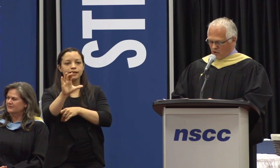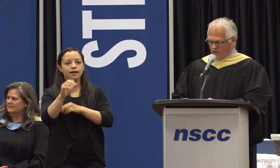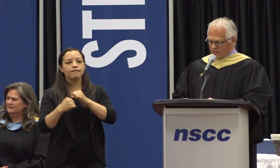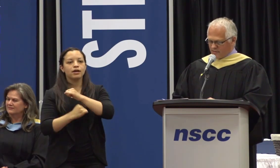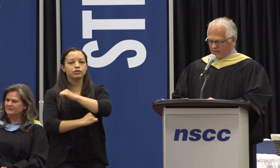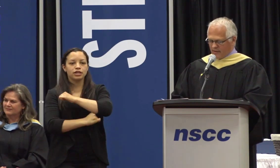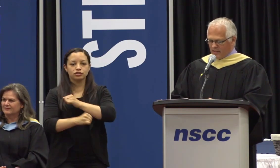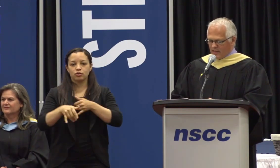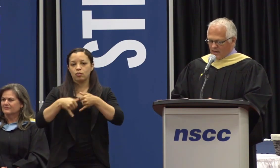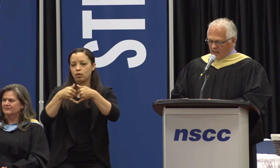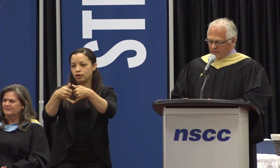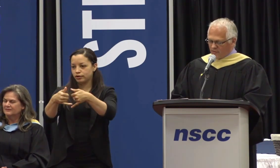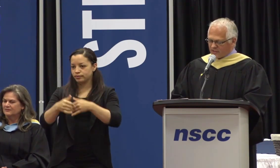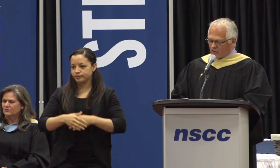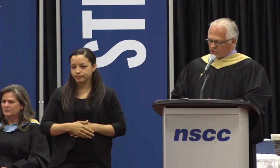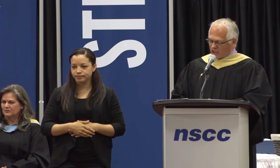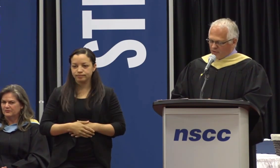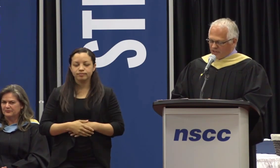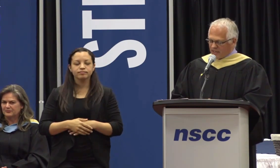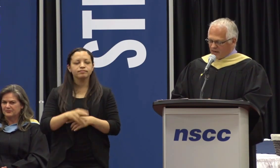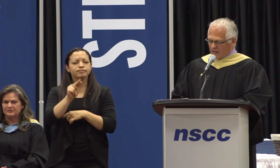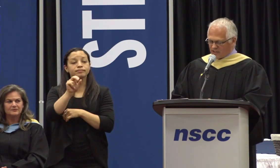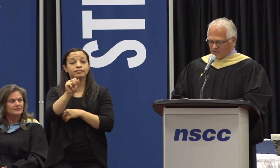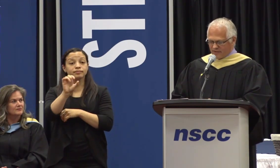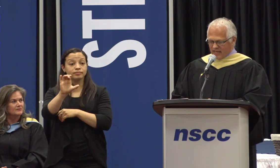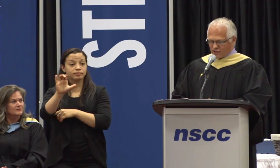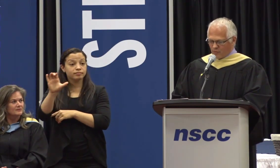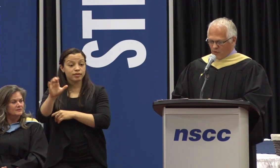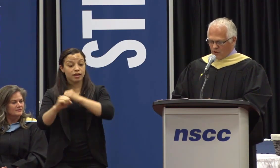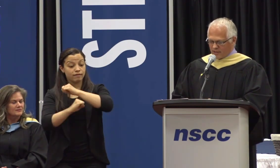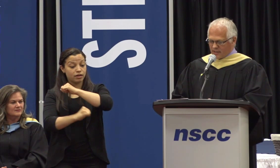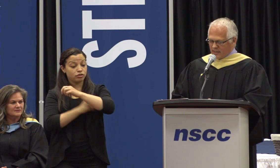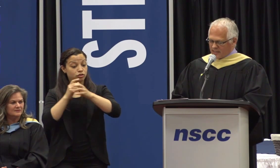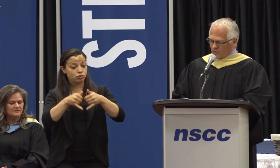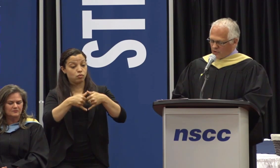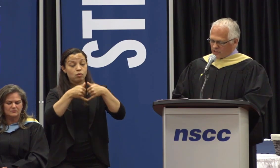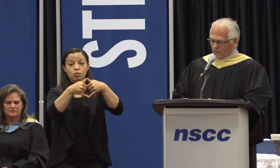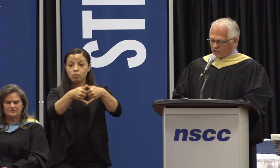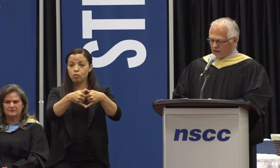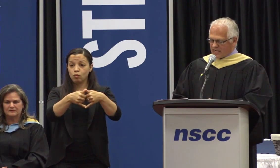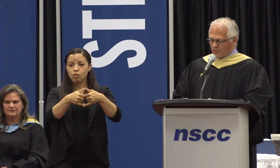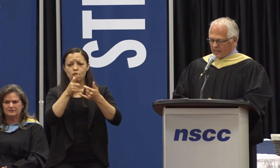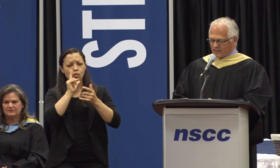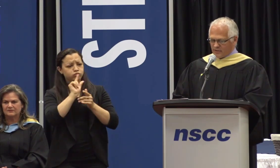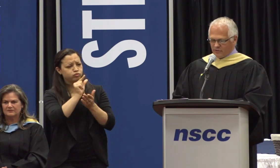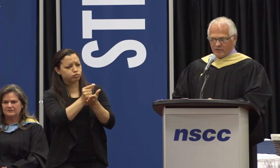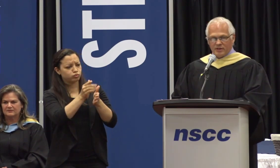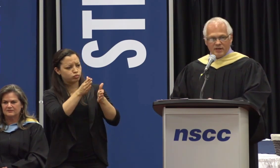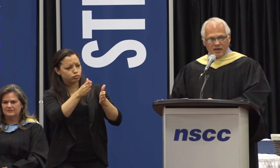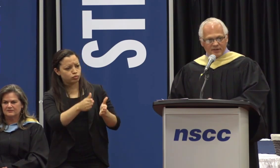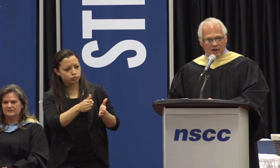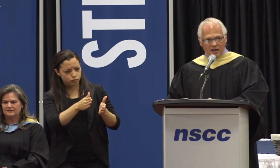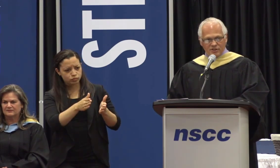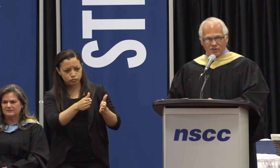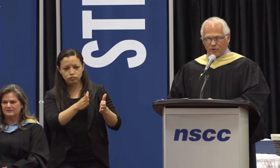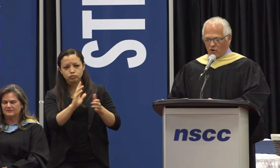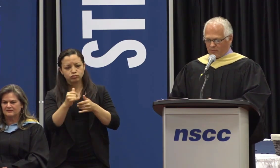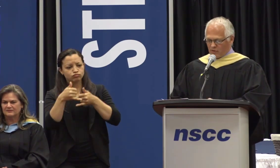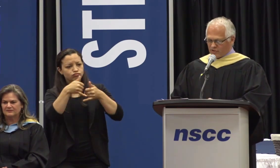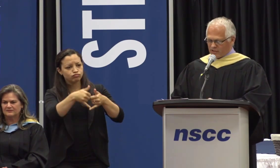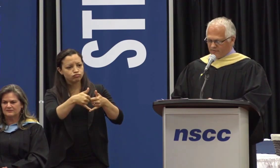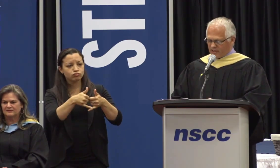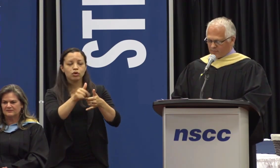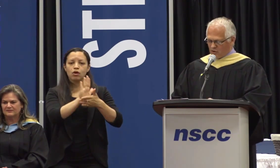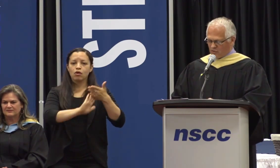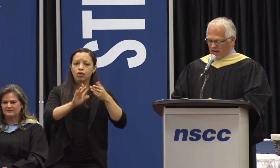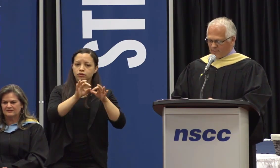Foundation Award. The Nova Scotia Community College Foundation Award is awarded to a graduating student of a college diploma